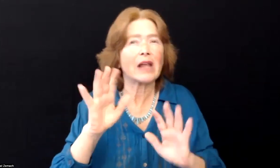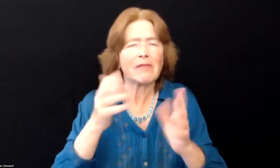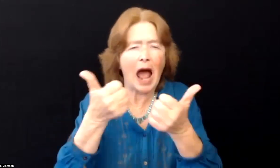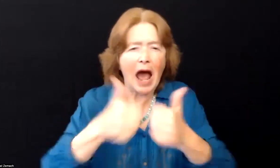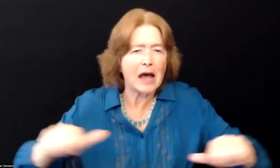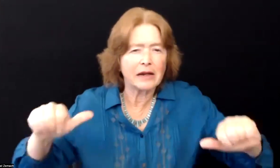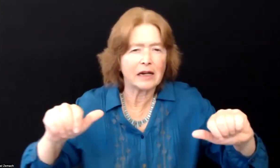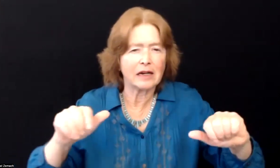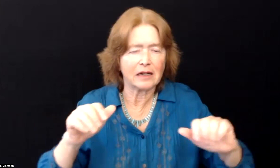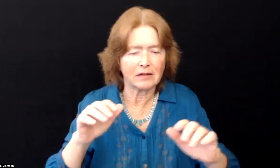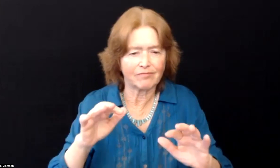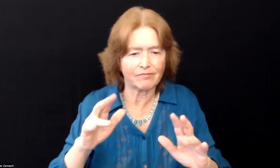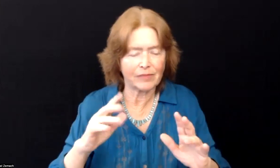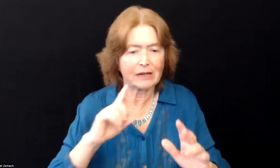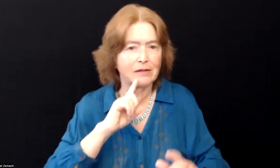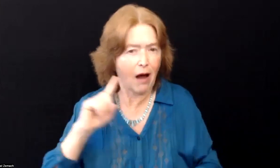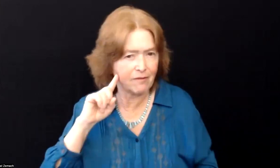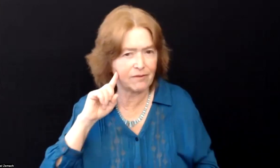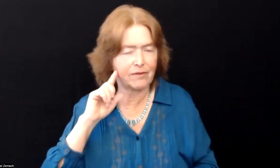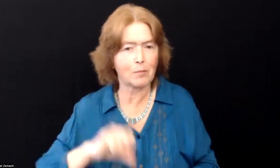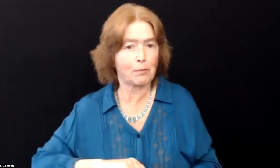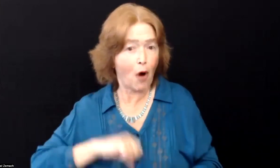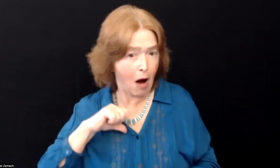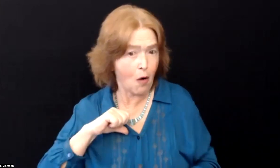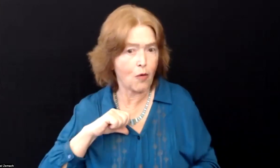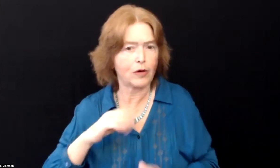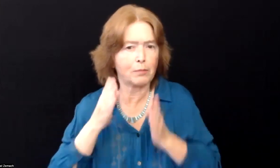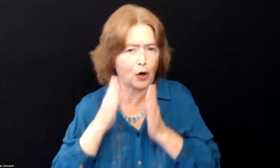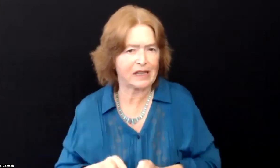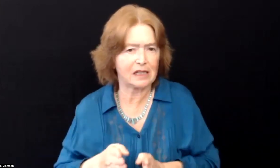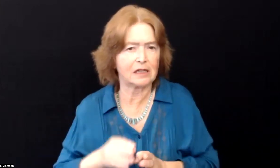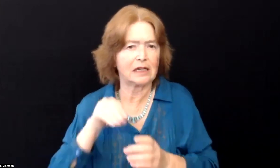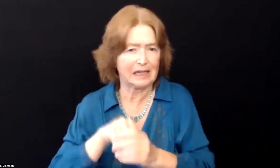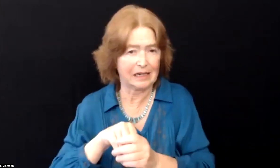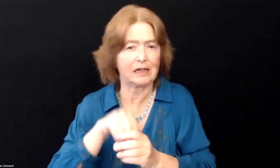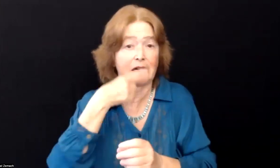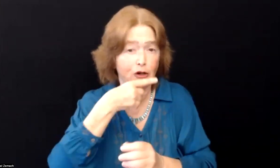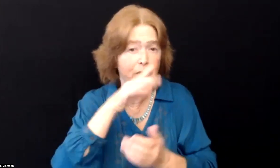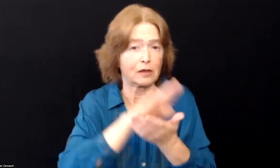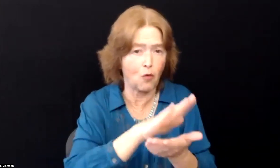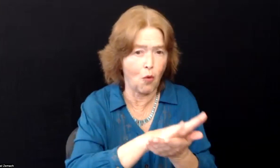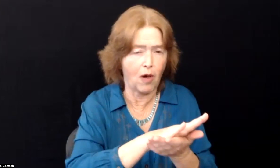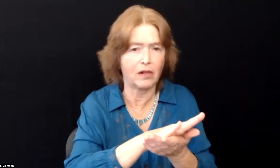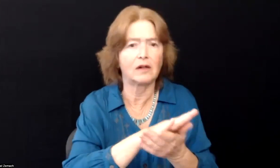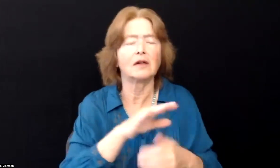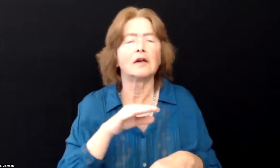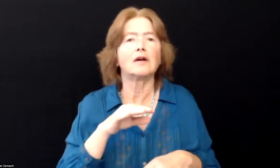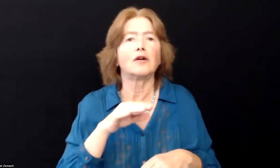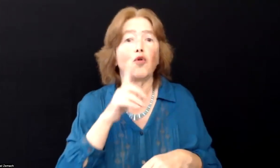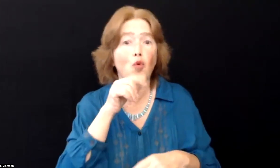was in. And I think if there's a person with a strong deaf identity who's